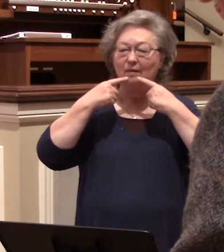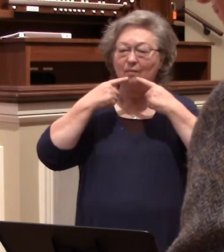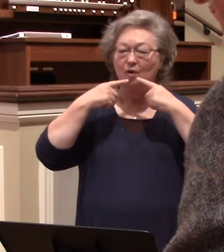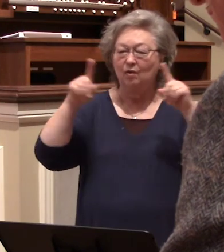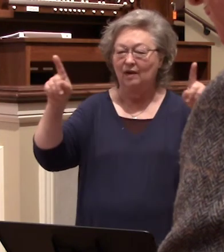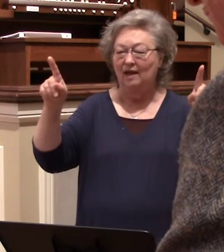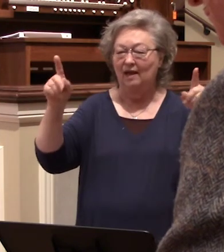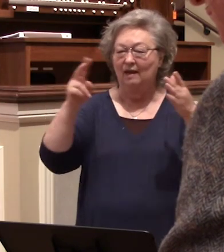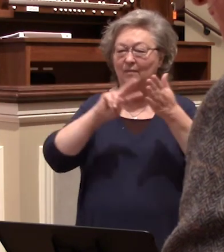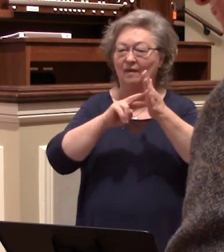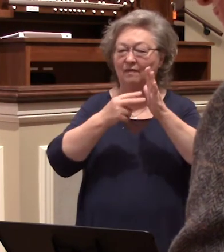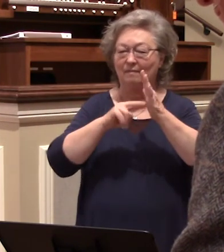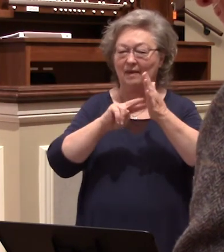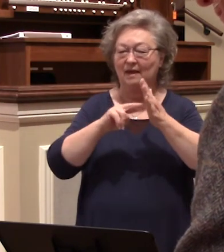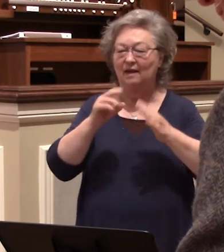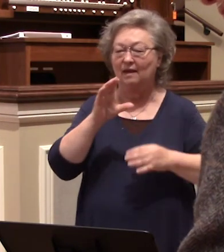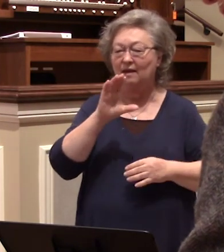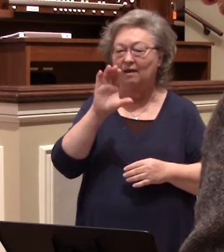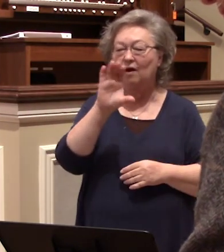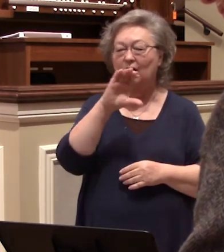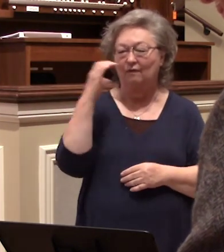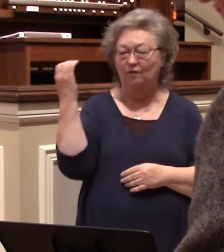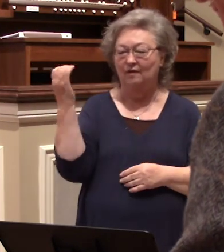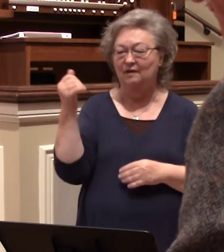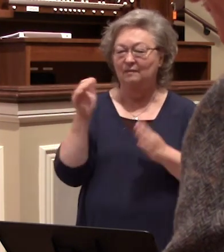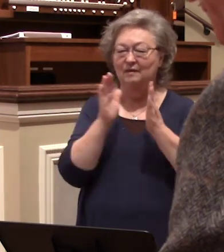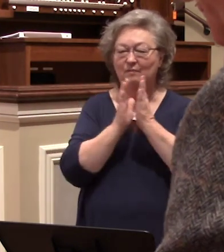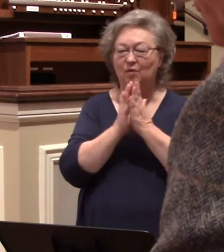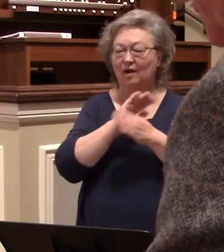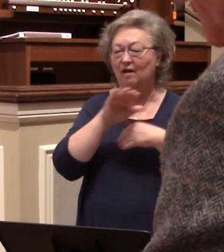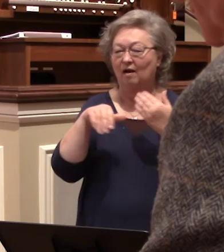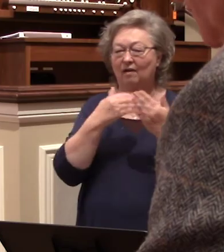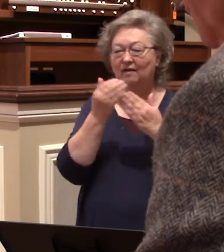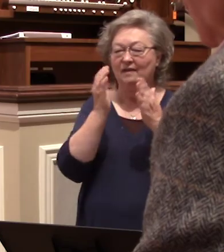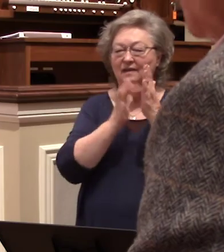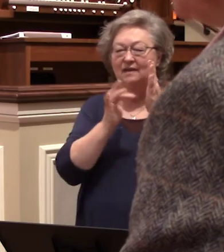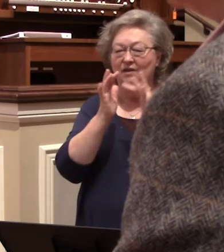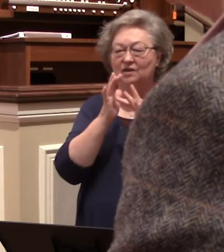know what the real meaning of Christmas is. And we pray all these things in Christ's name. Amen.